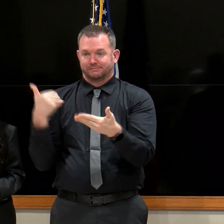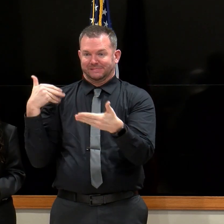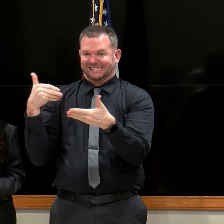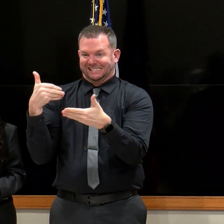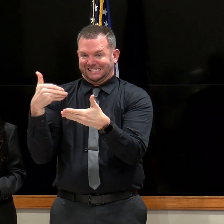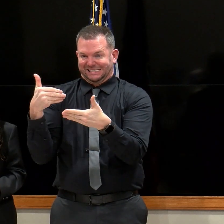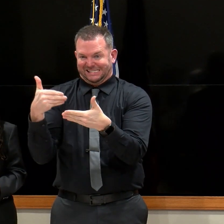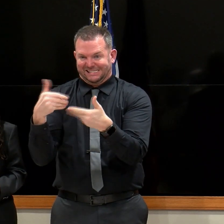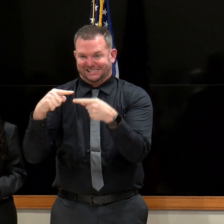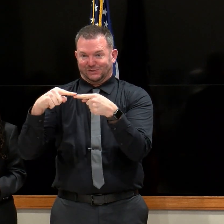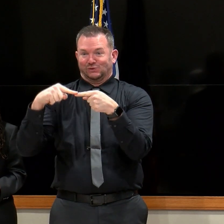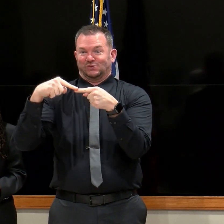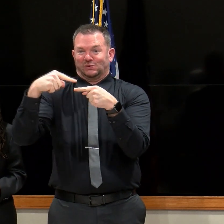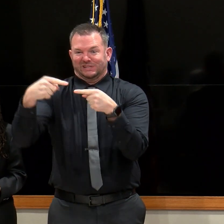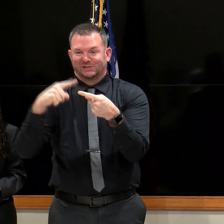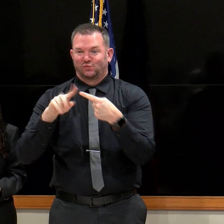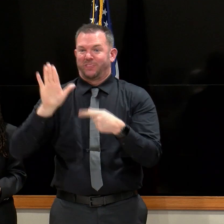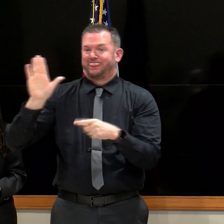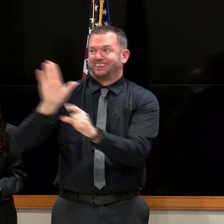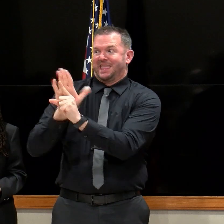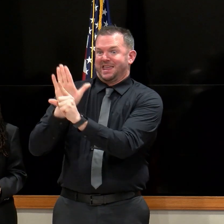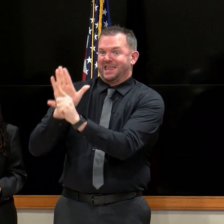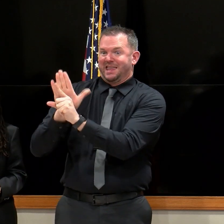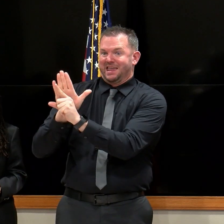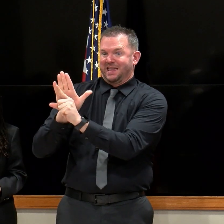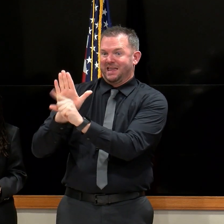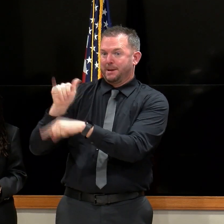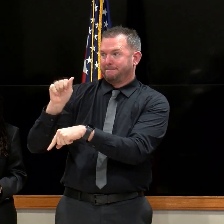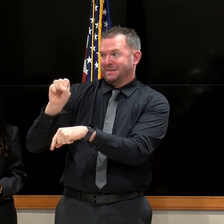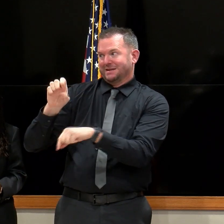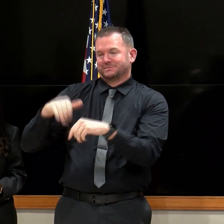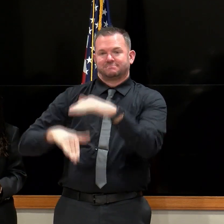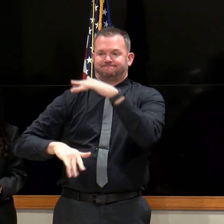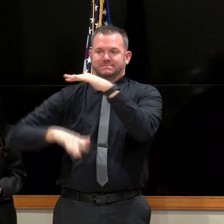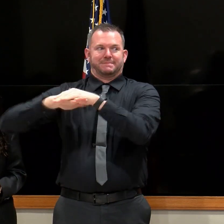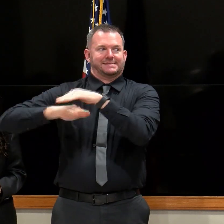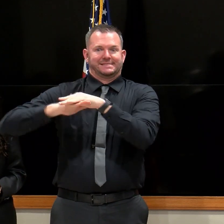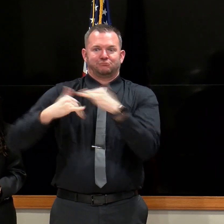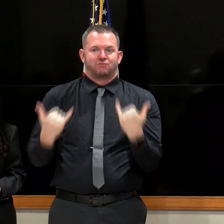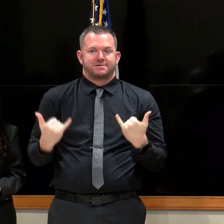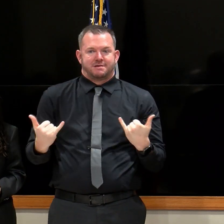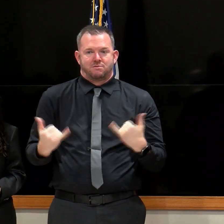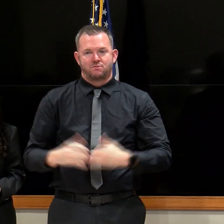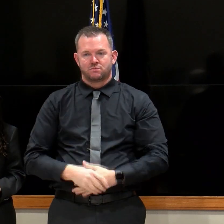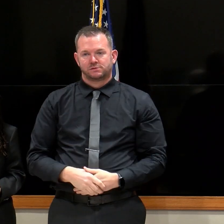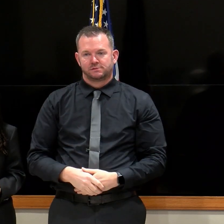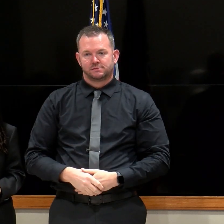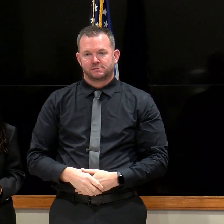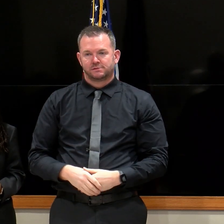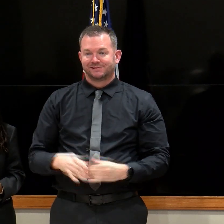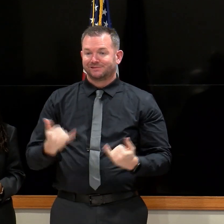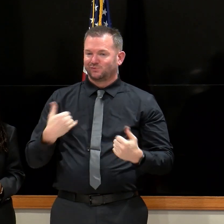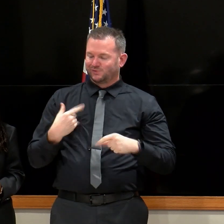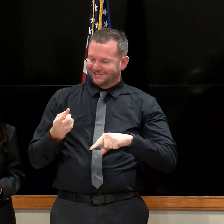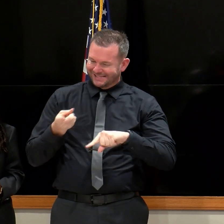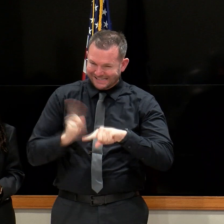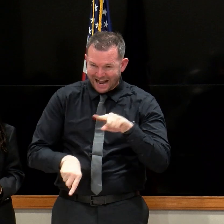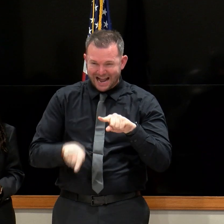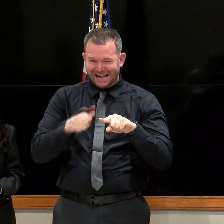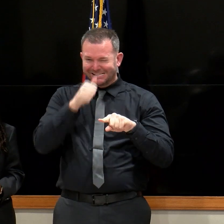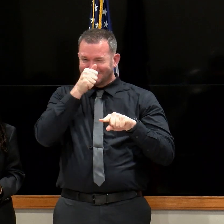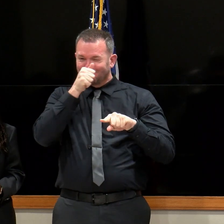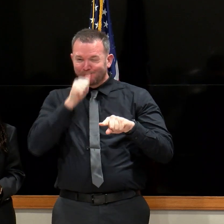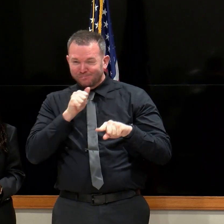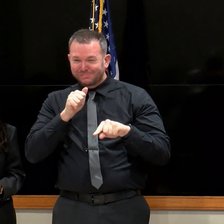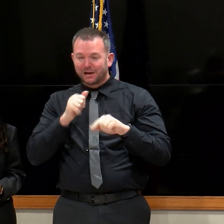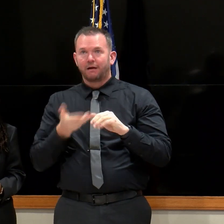healthcare workers are at risk of burnout, that we can't sustain a surge in infections beyond where we are